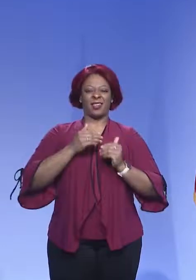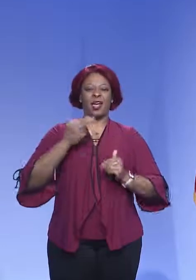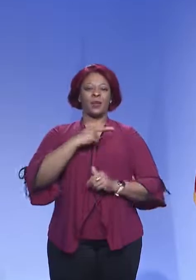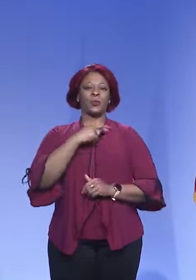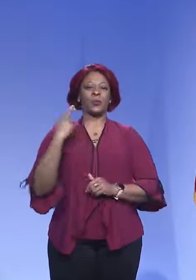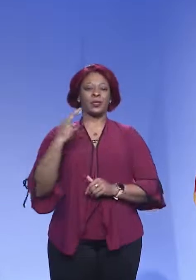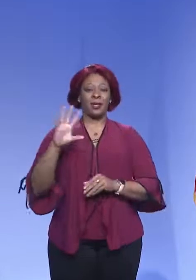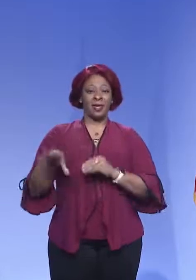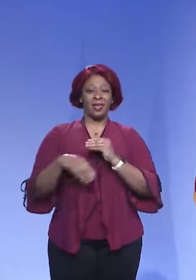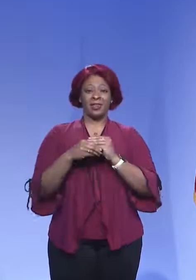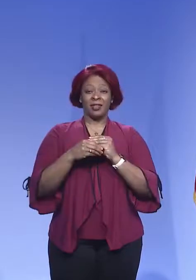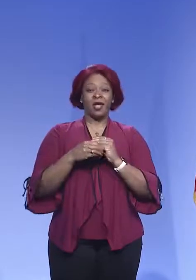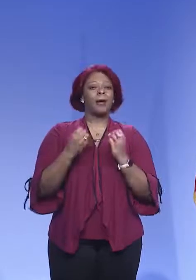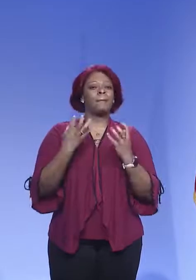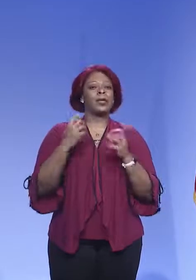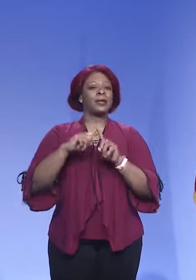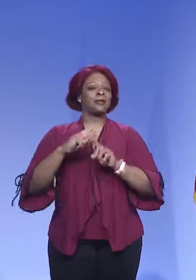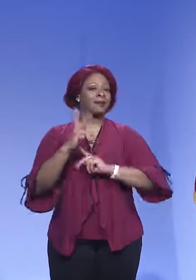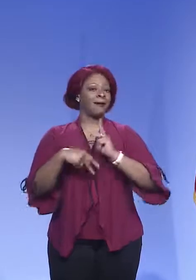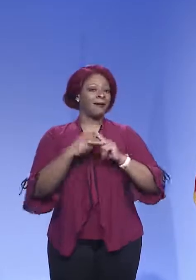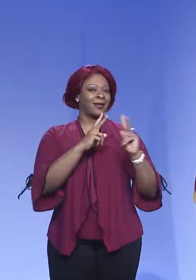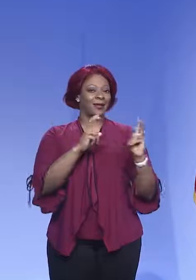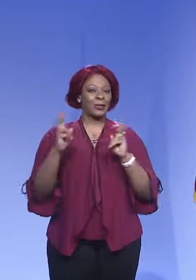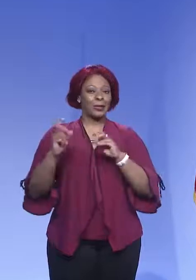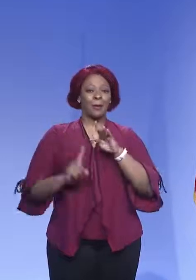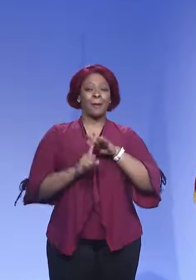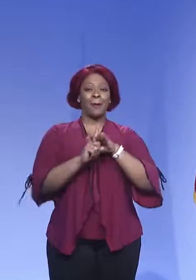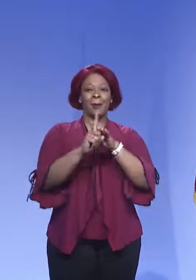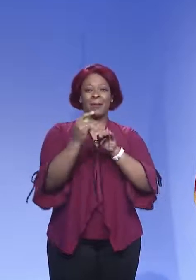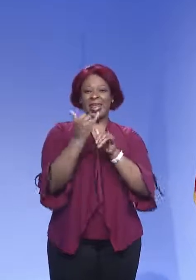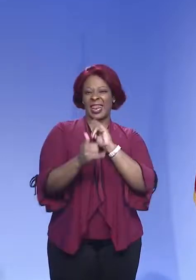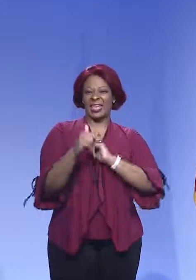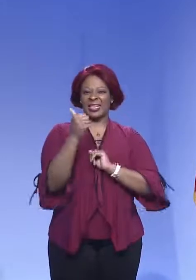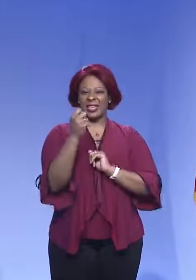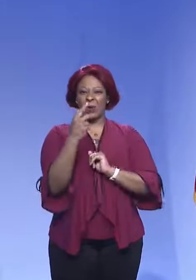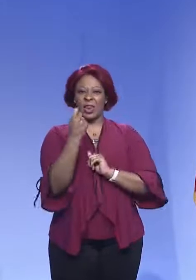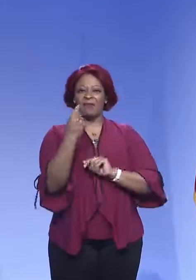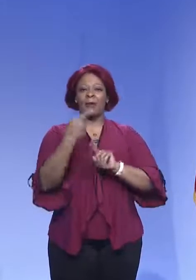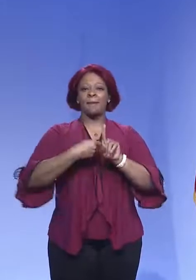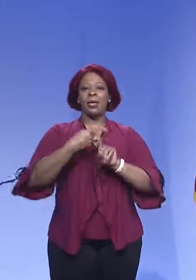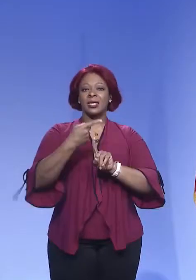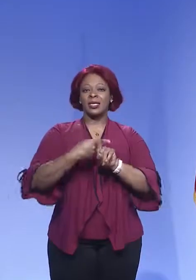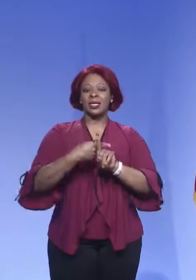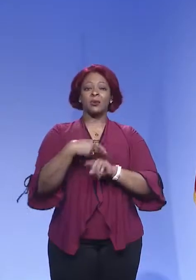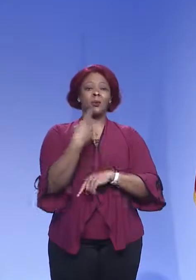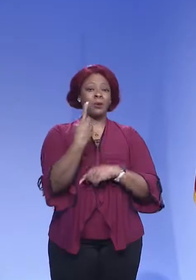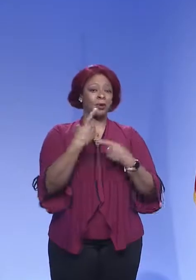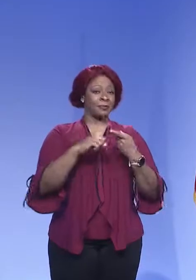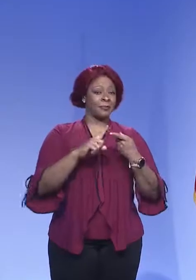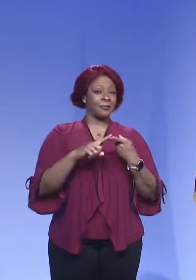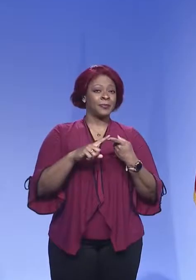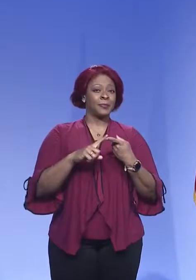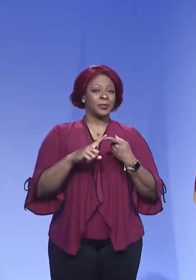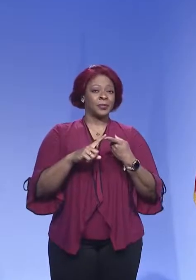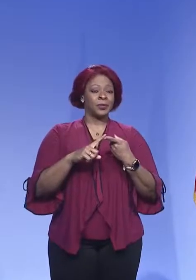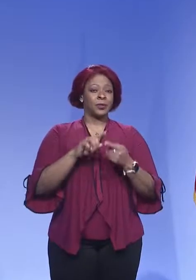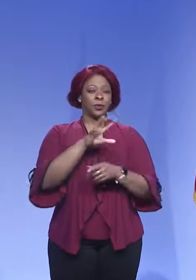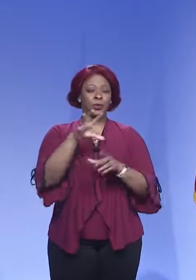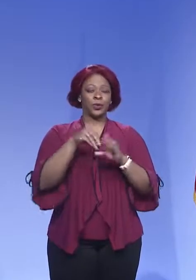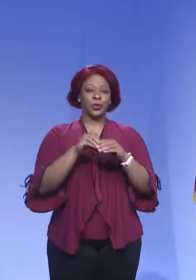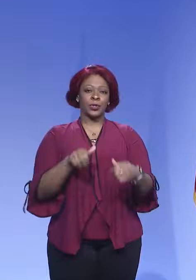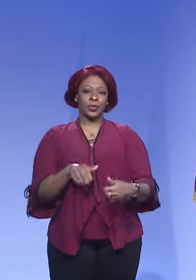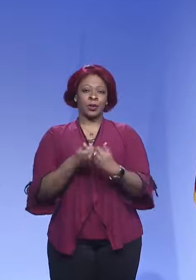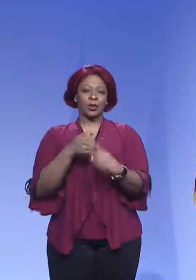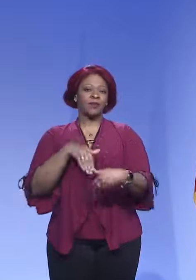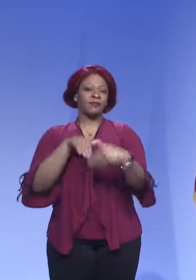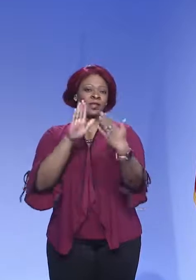addition to that, a lot of other kinds of issues have emerged over the last 10 or 11 months. One includes the challenges